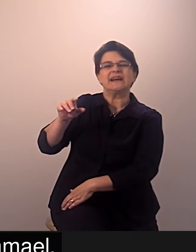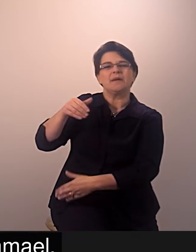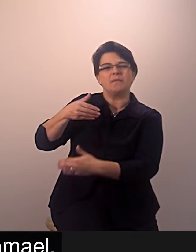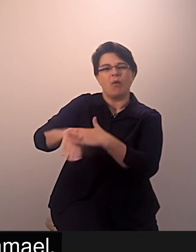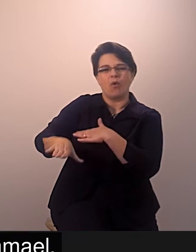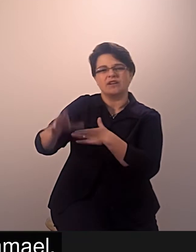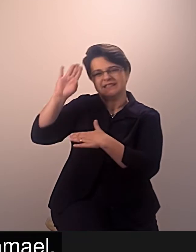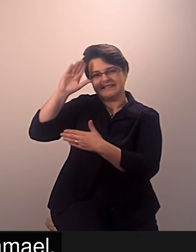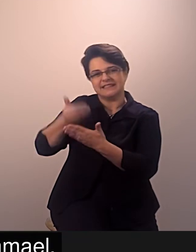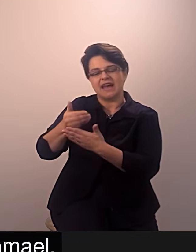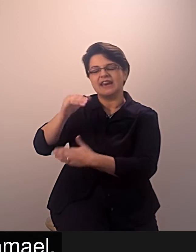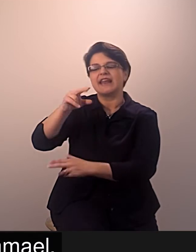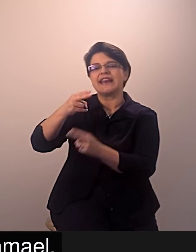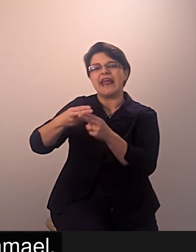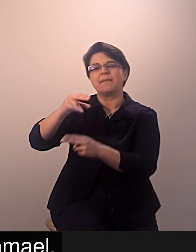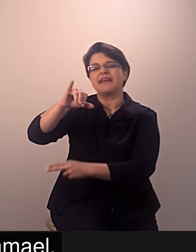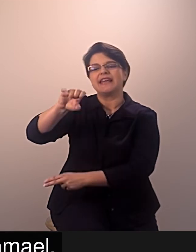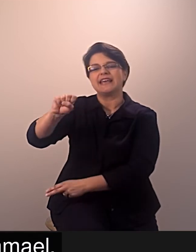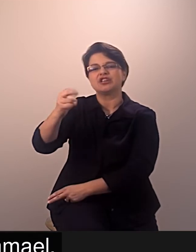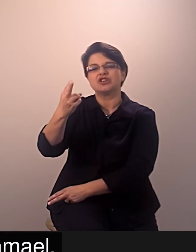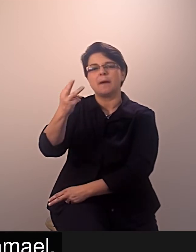Arab nations.